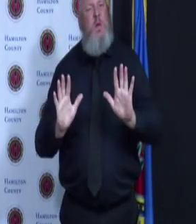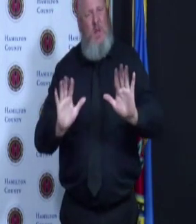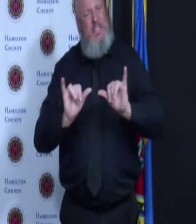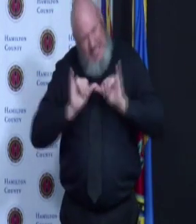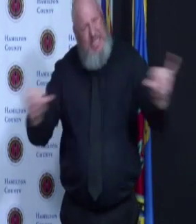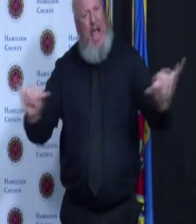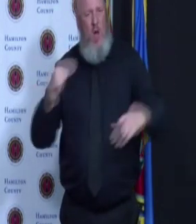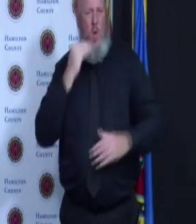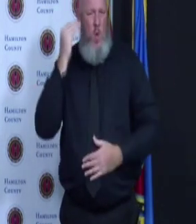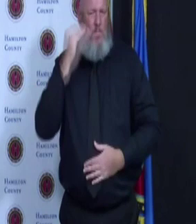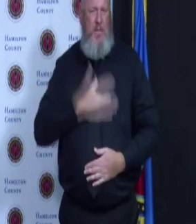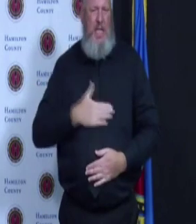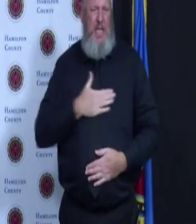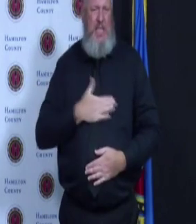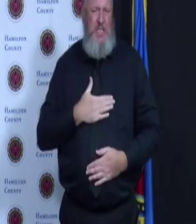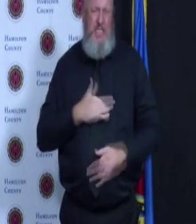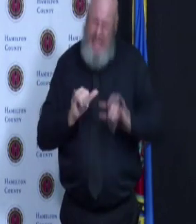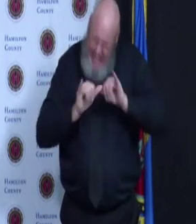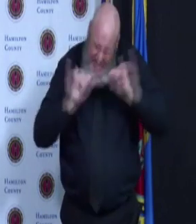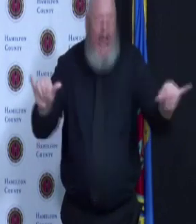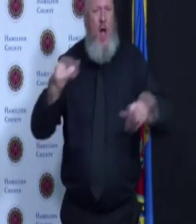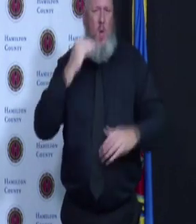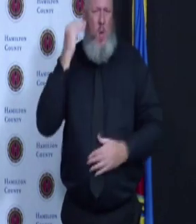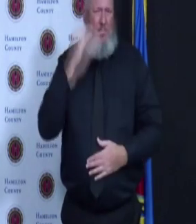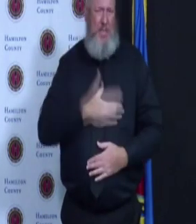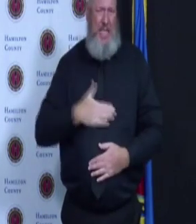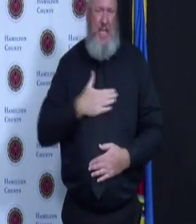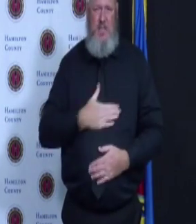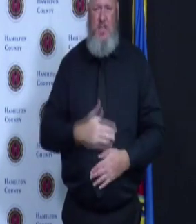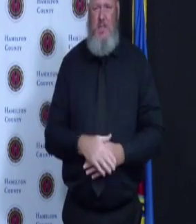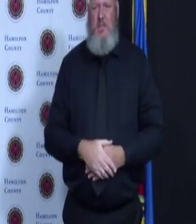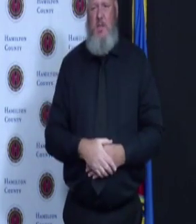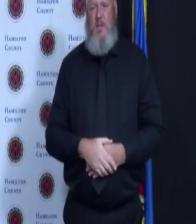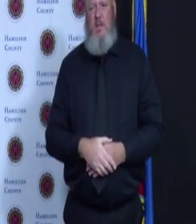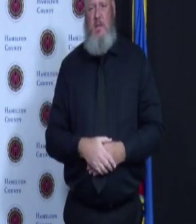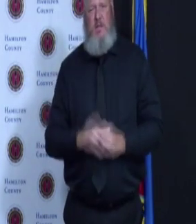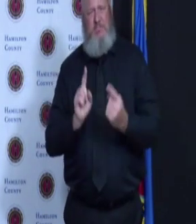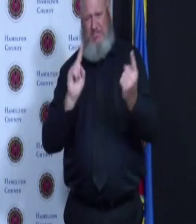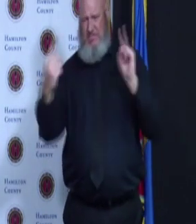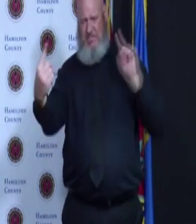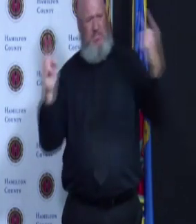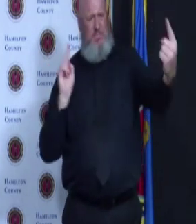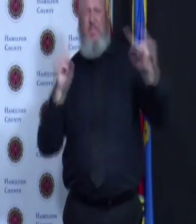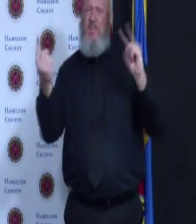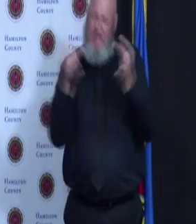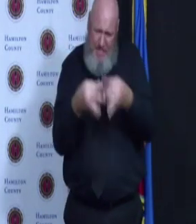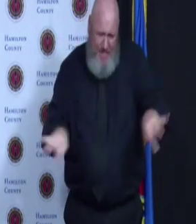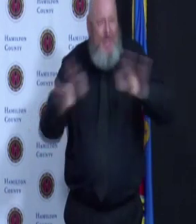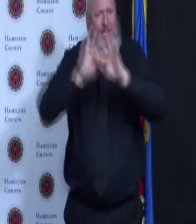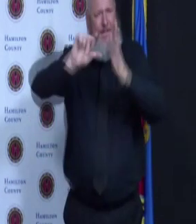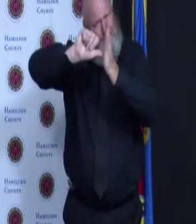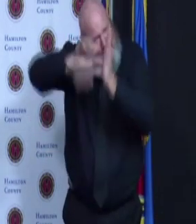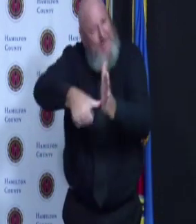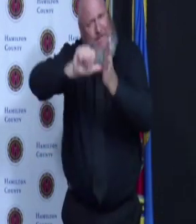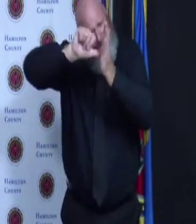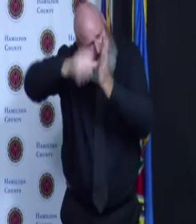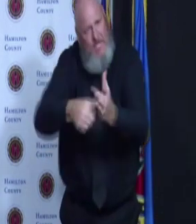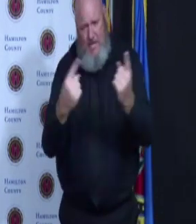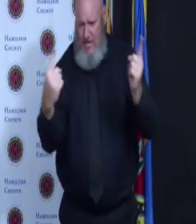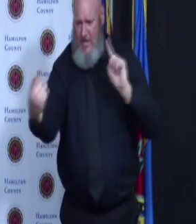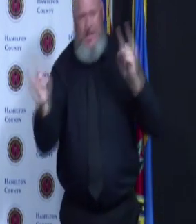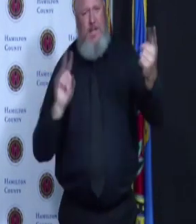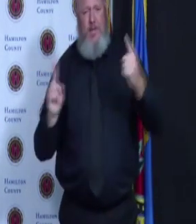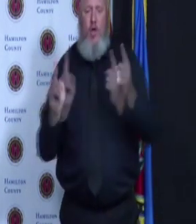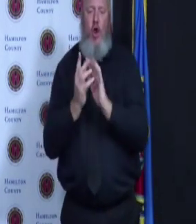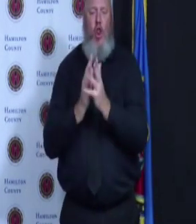measures, such as following social distancing procedures at the stay-at-home order outlined by local and state